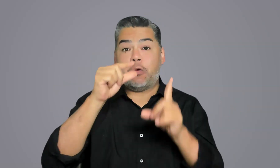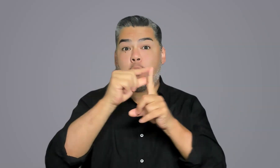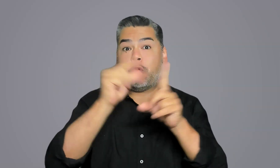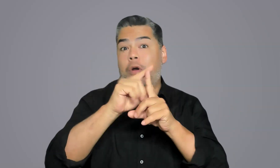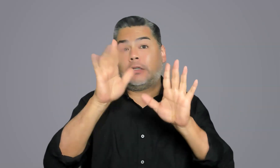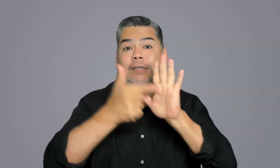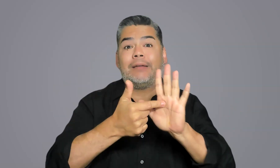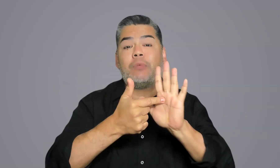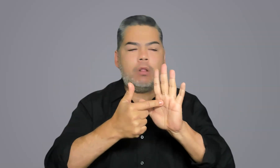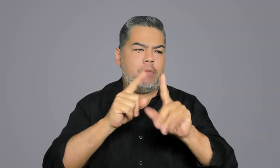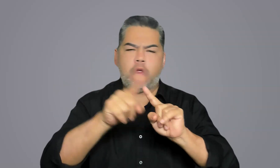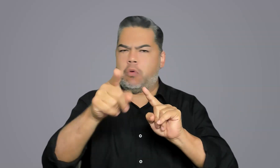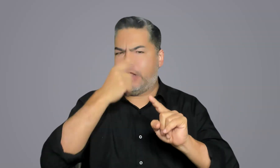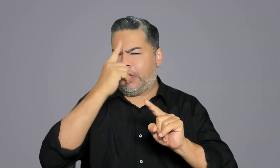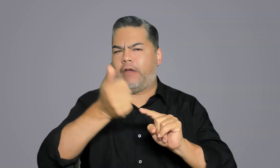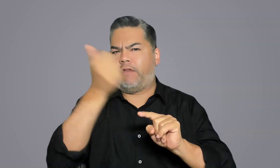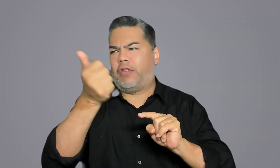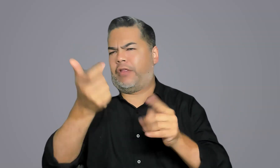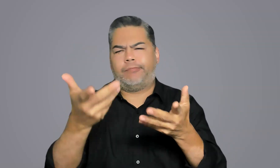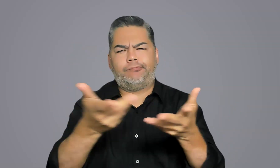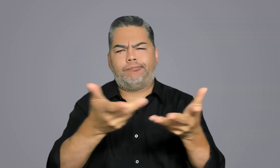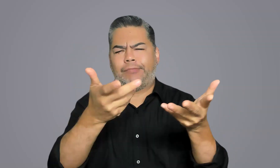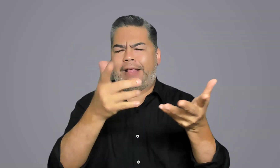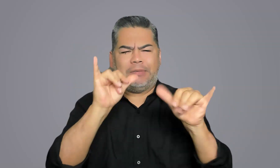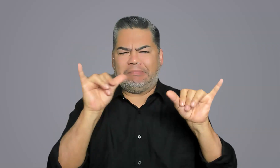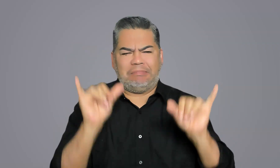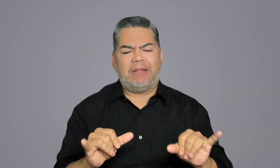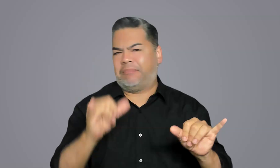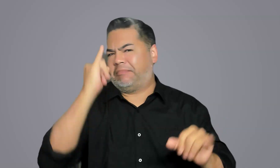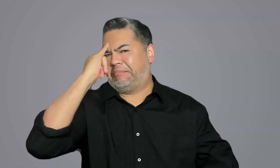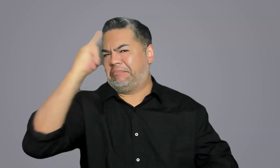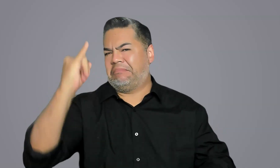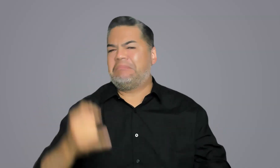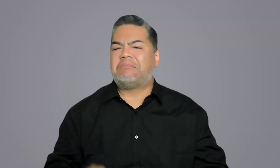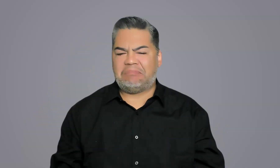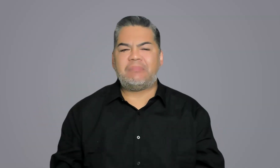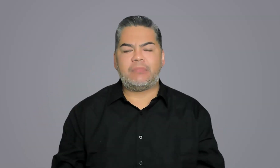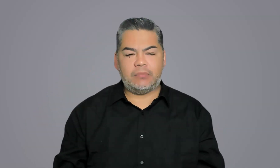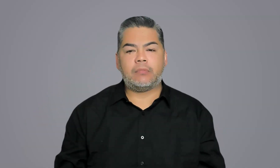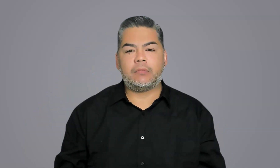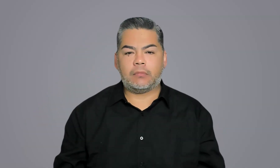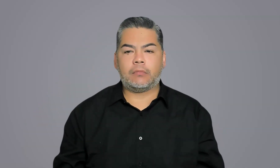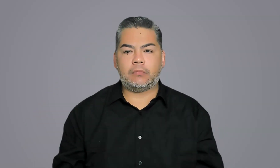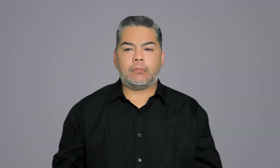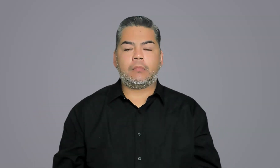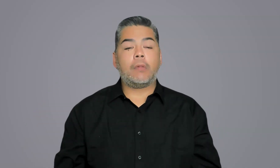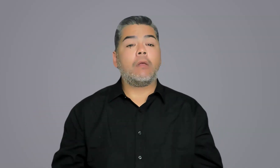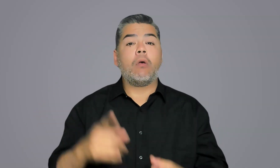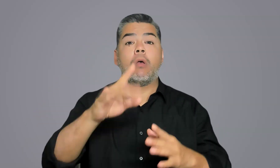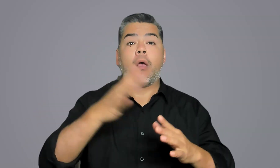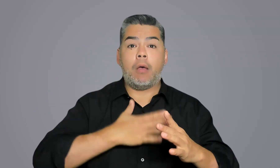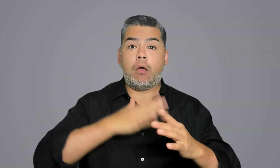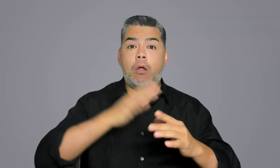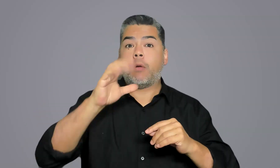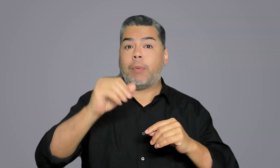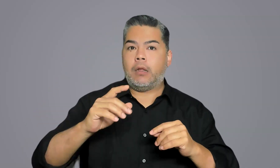any kind of software that you use. It would be the same type premise. What we tend to say in our organisation is if it's made in